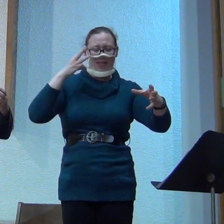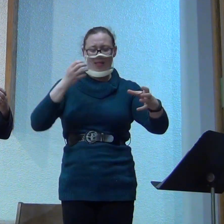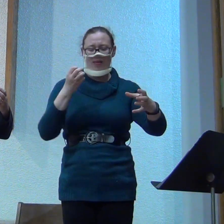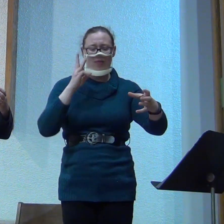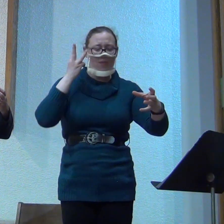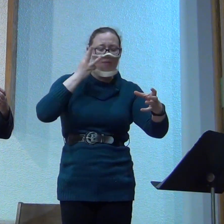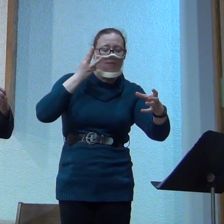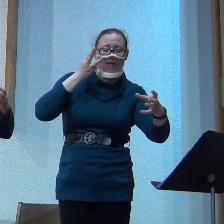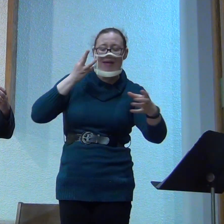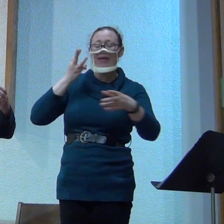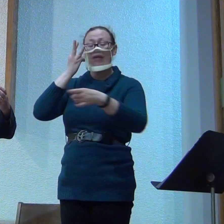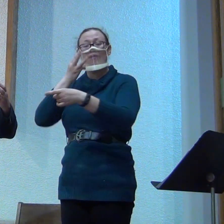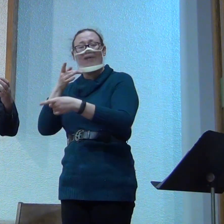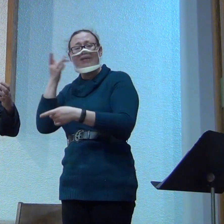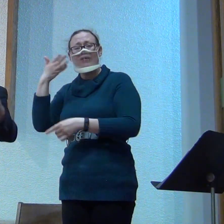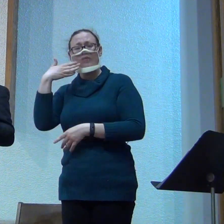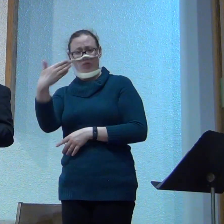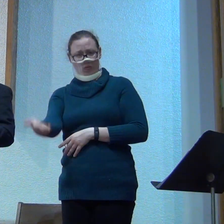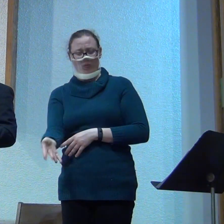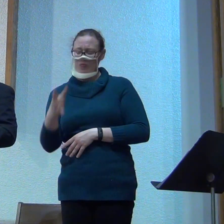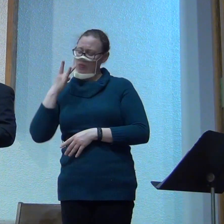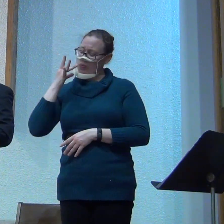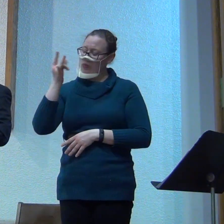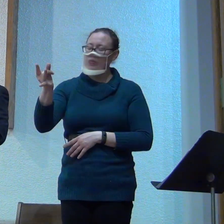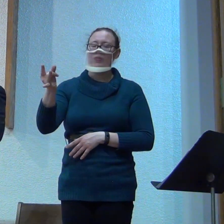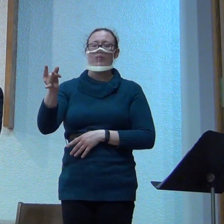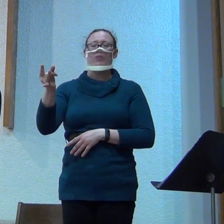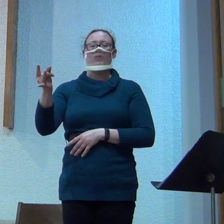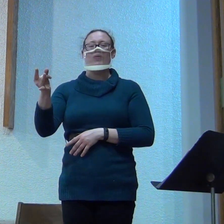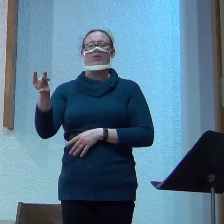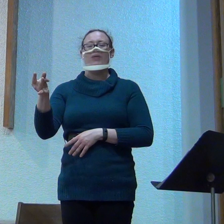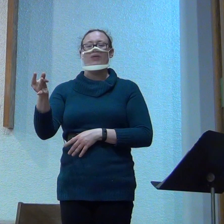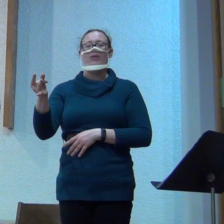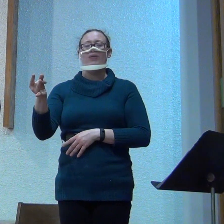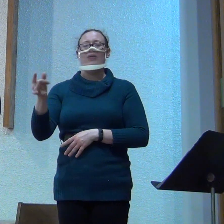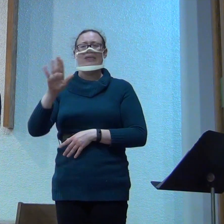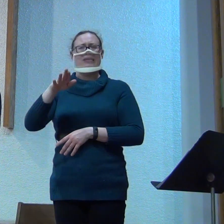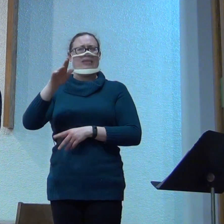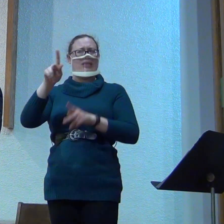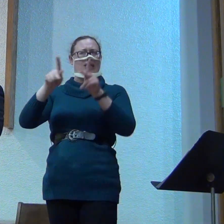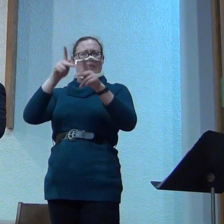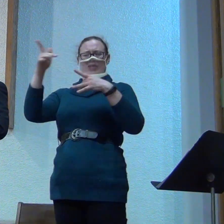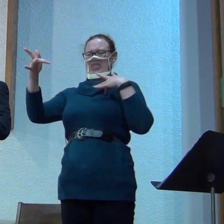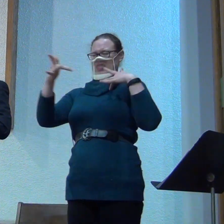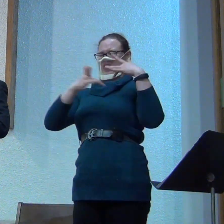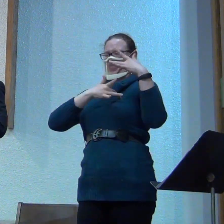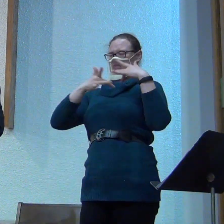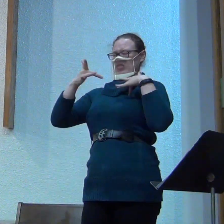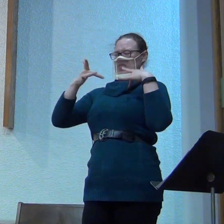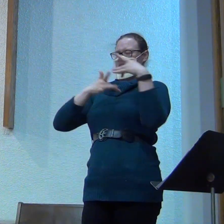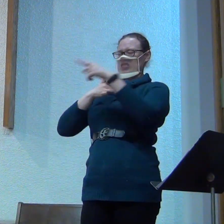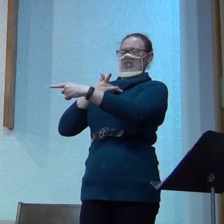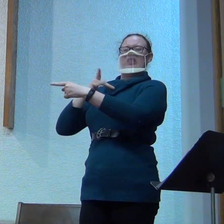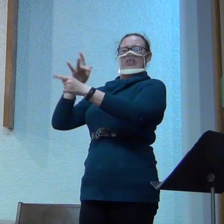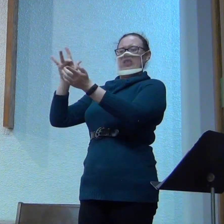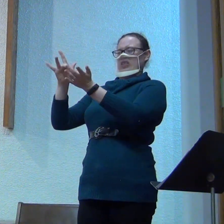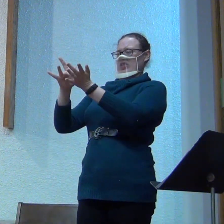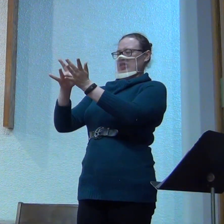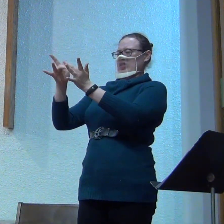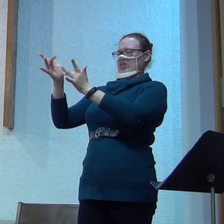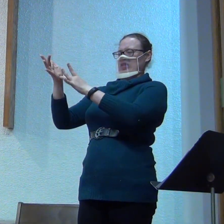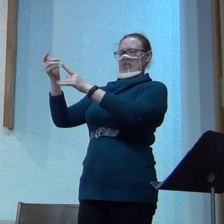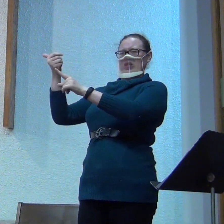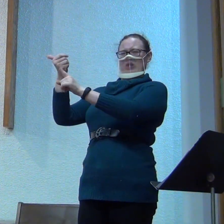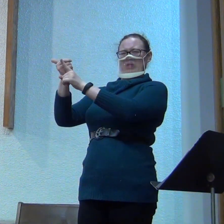quality. Now, should teetotalers be concerned about Jesus miraculously producing an